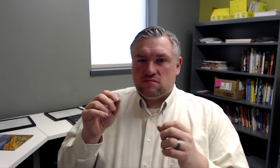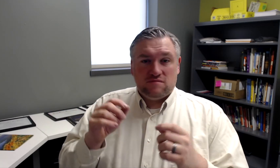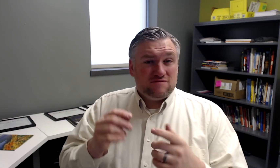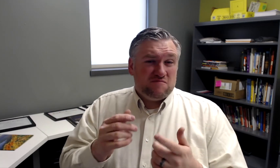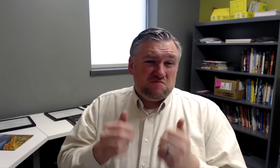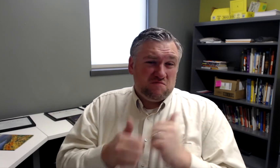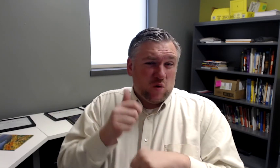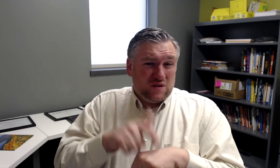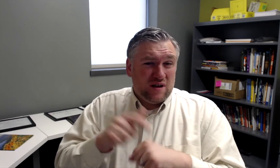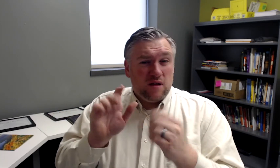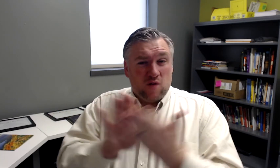spelling.